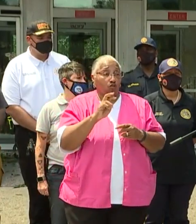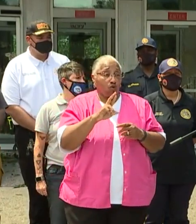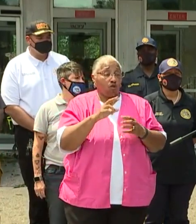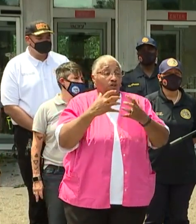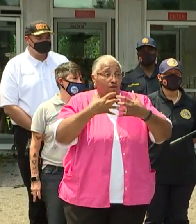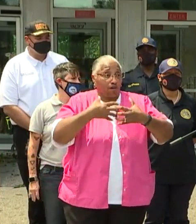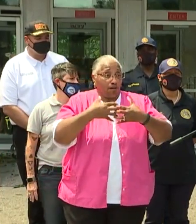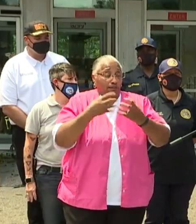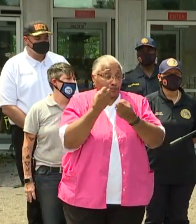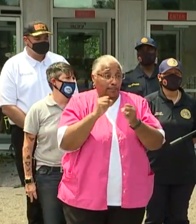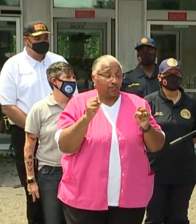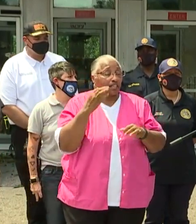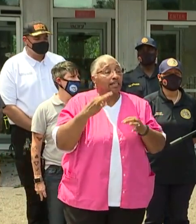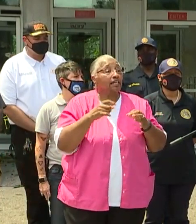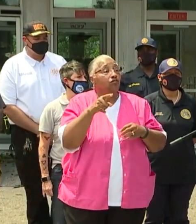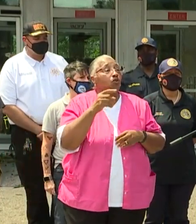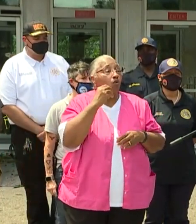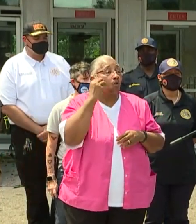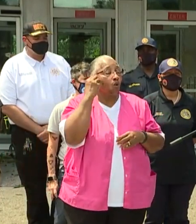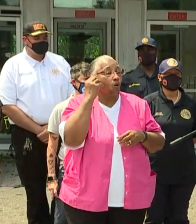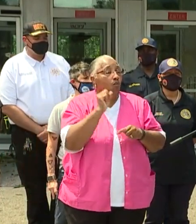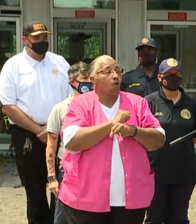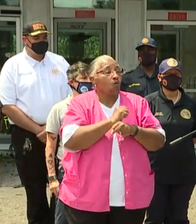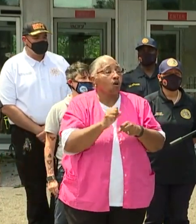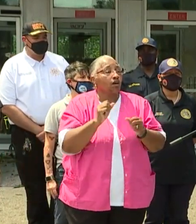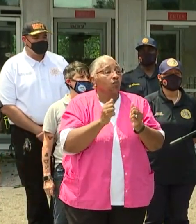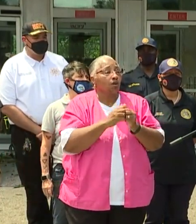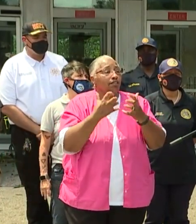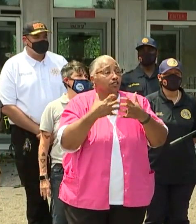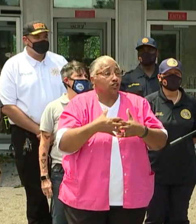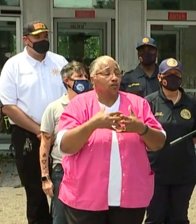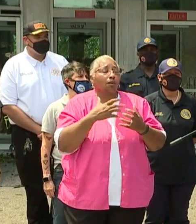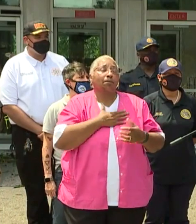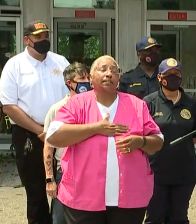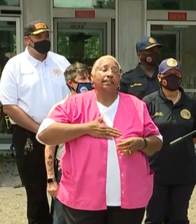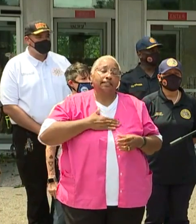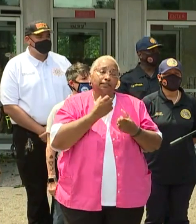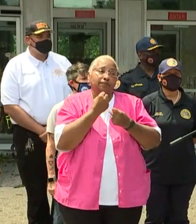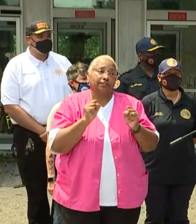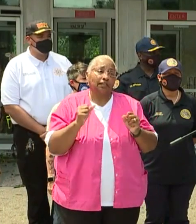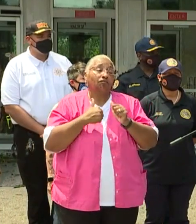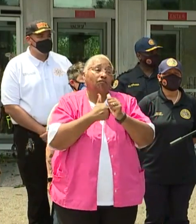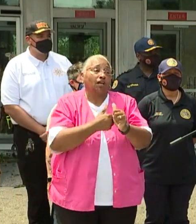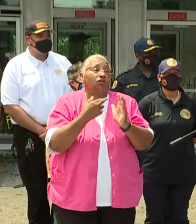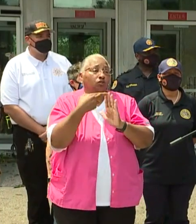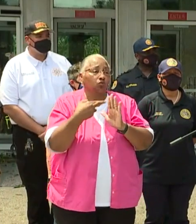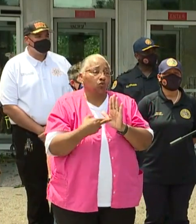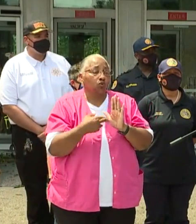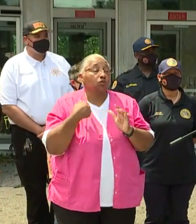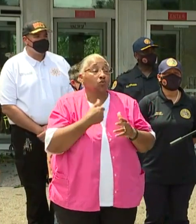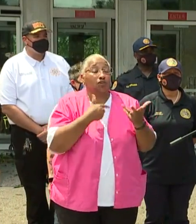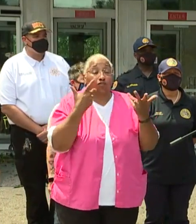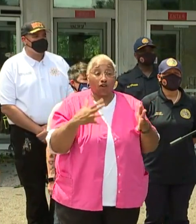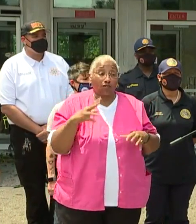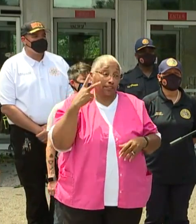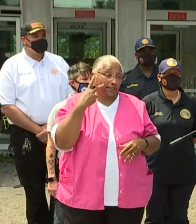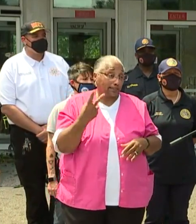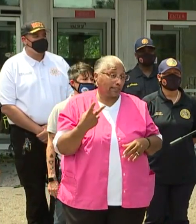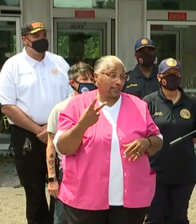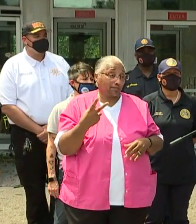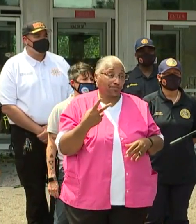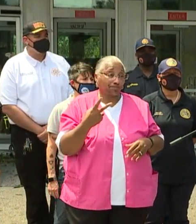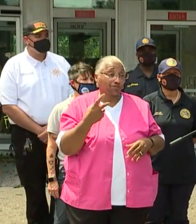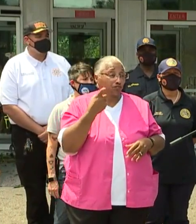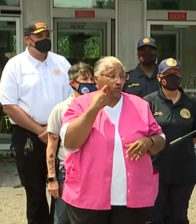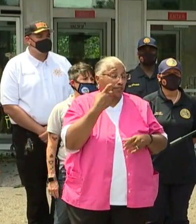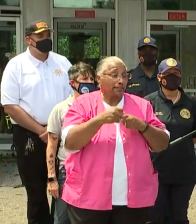you are touching a generator, working on it, be safe. Follow the rules. We've seen in the last few years